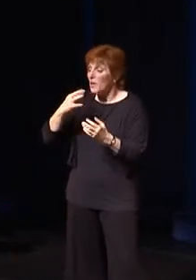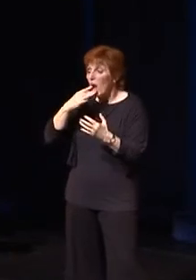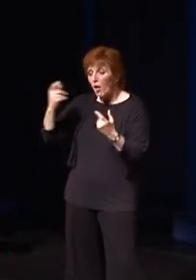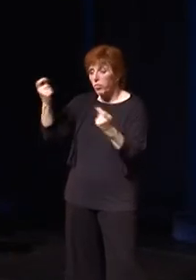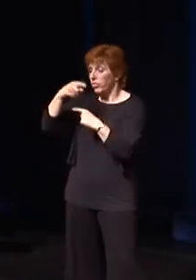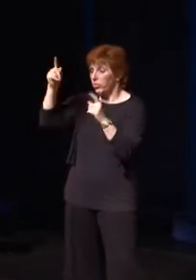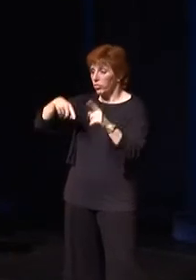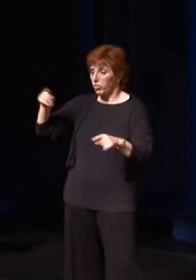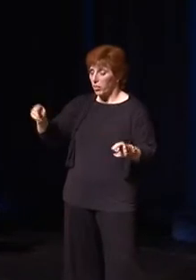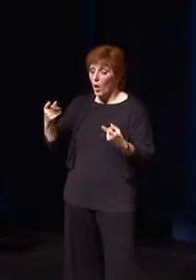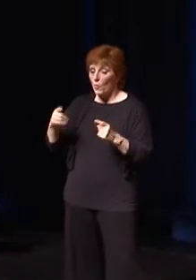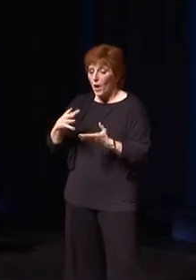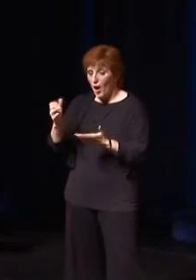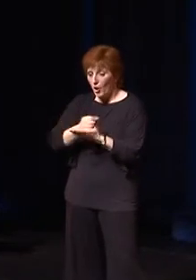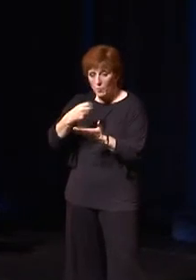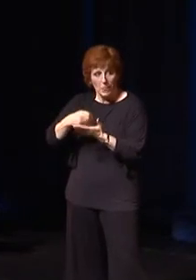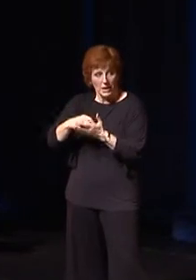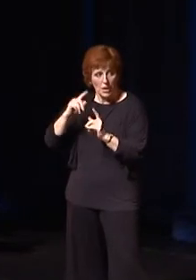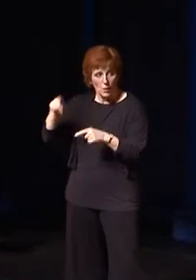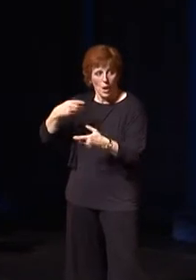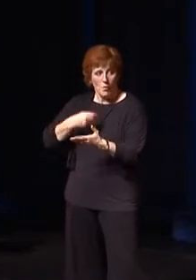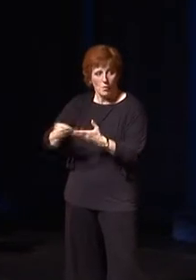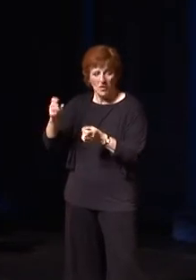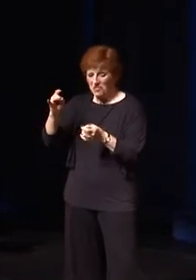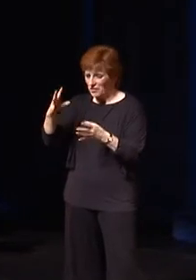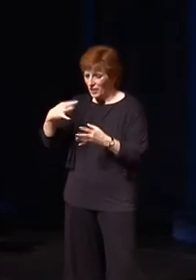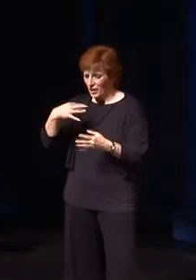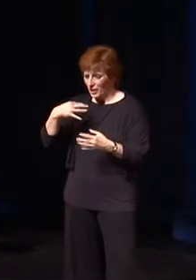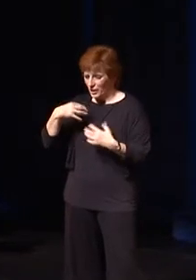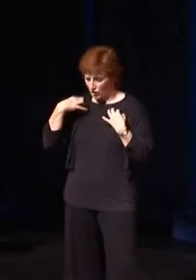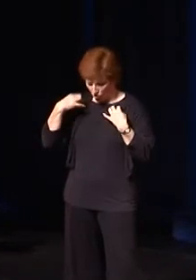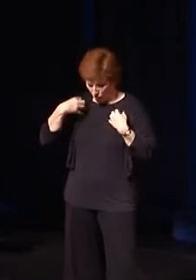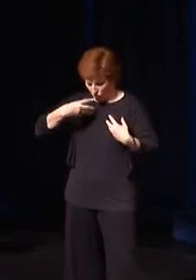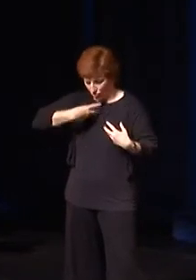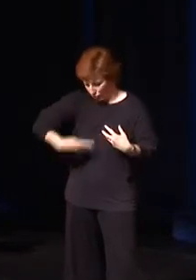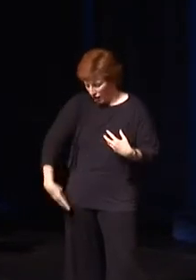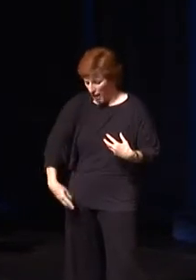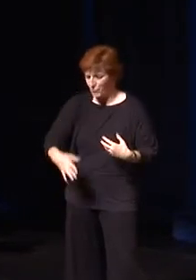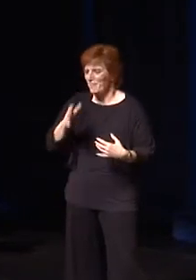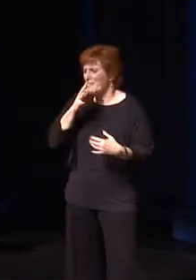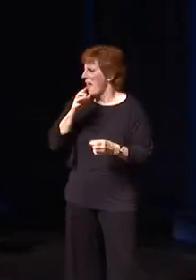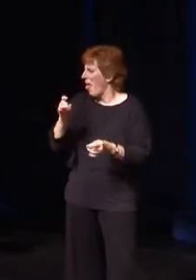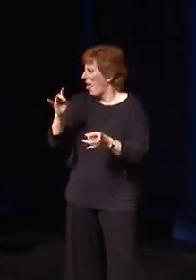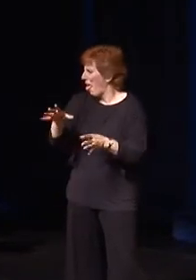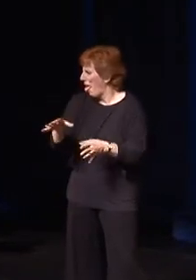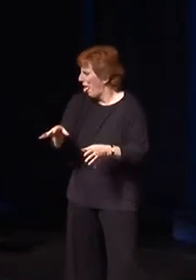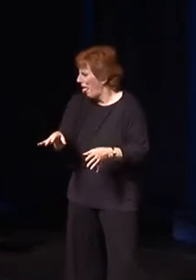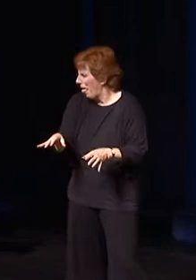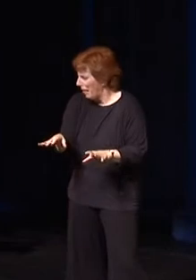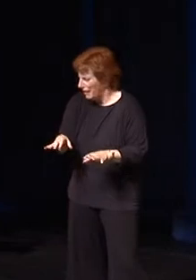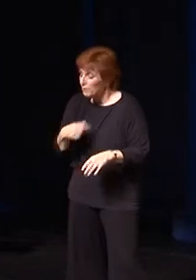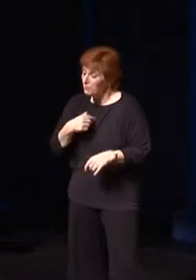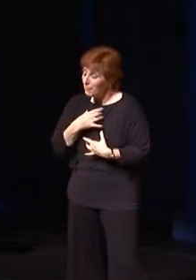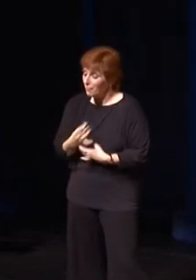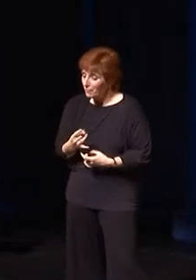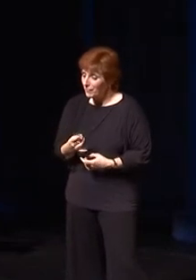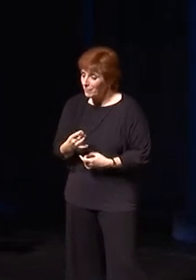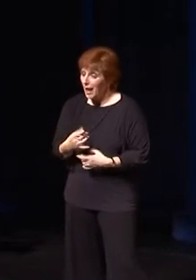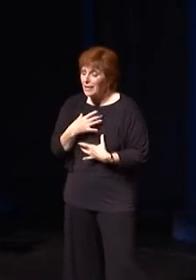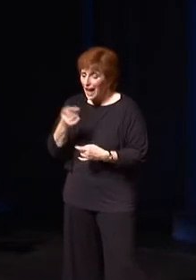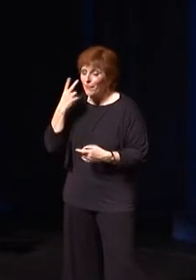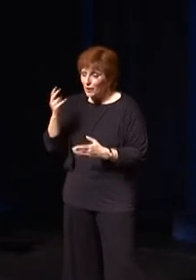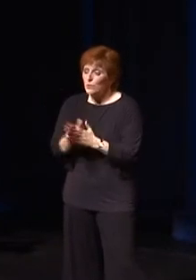in my little sewing job, I went out and I bought these hideous striped shirts that my mother really hated because I liked stripes. I liked